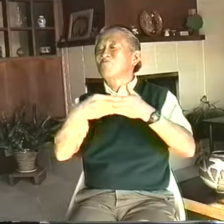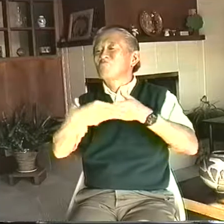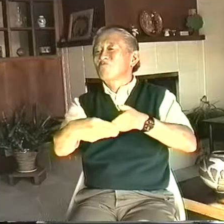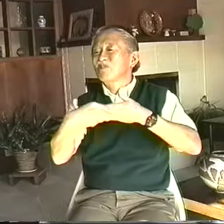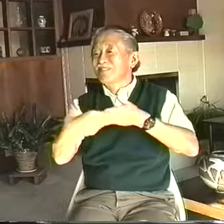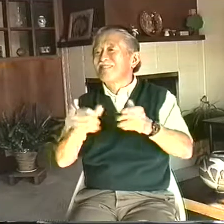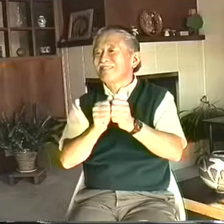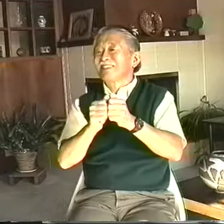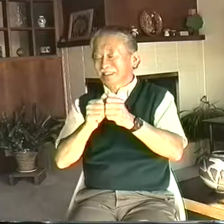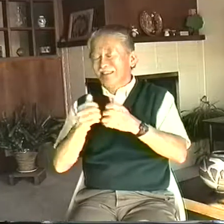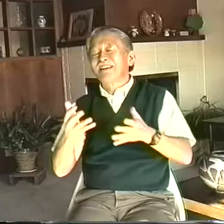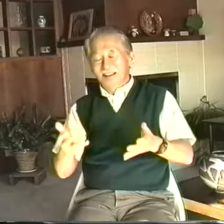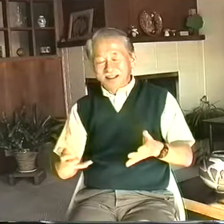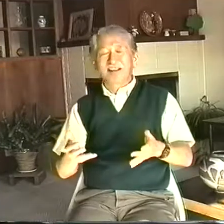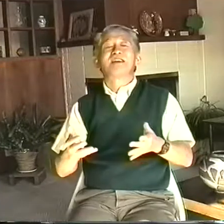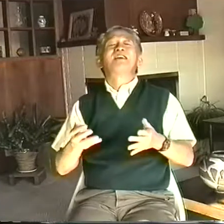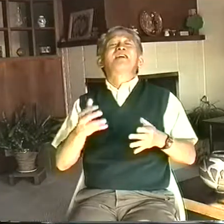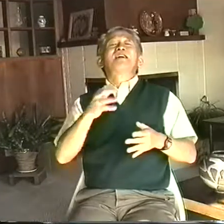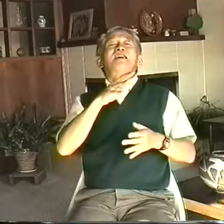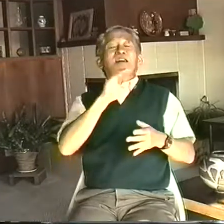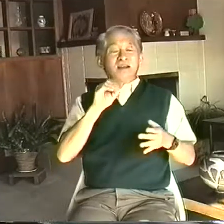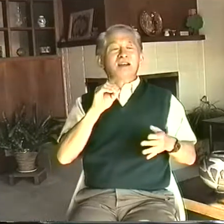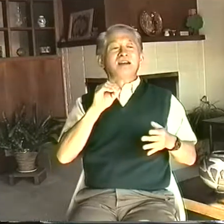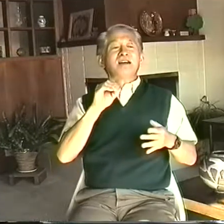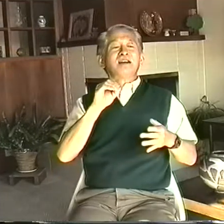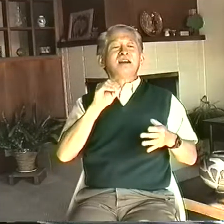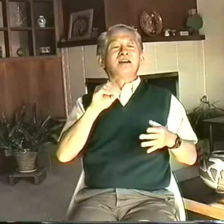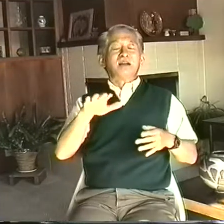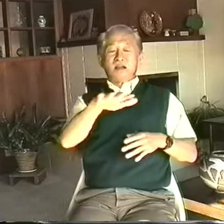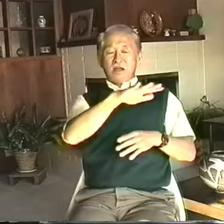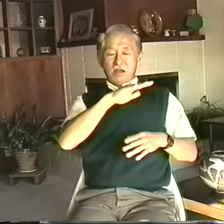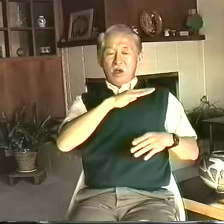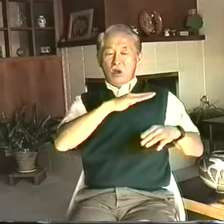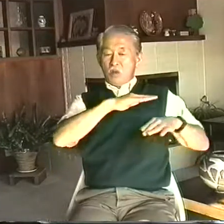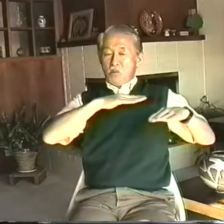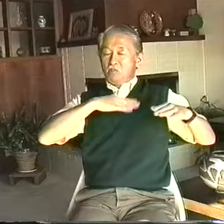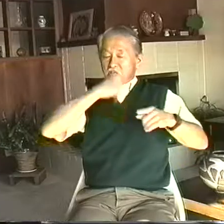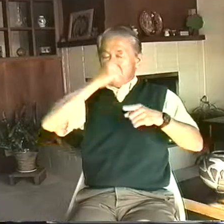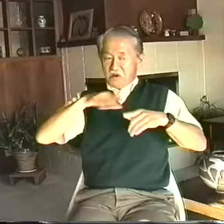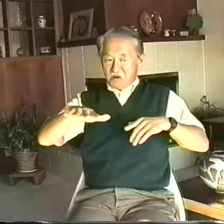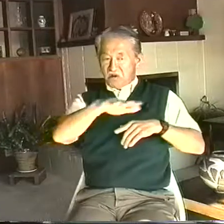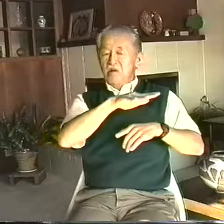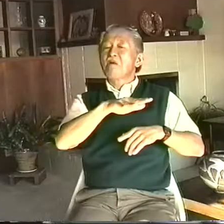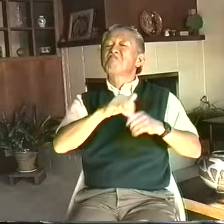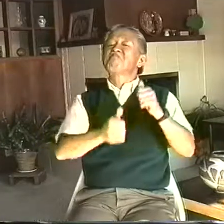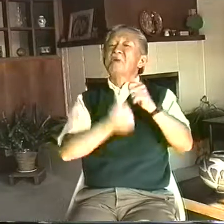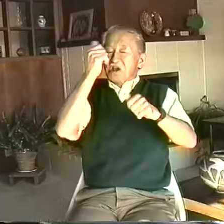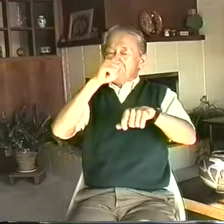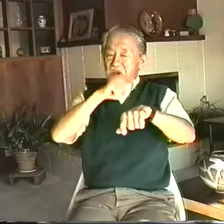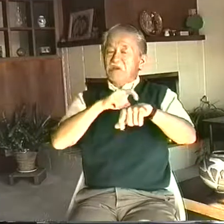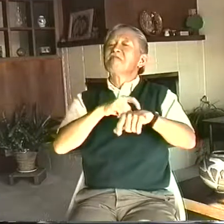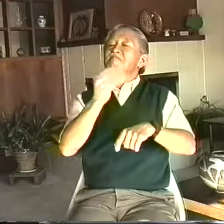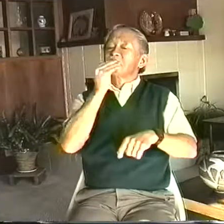citizen until after World War II, when the laws changed and became more flexible.